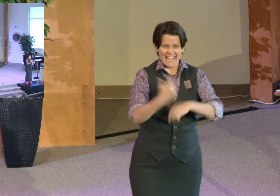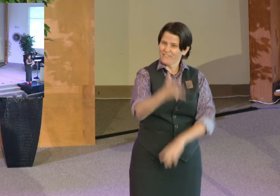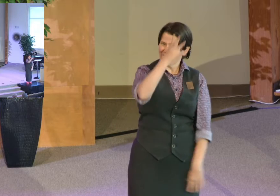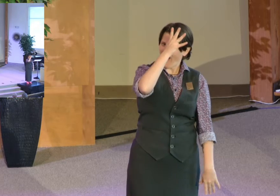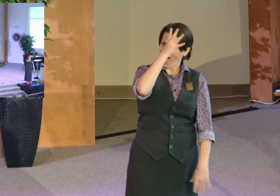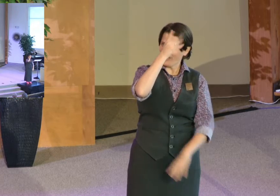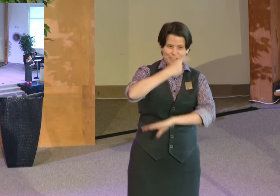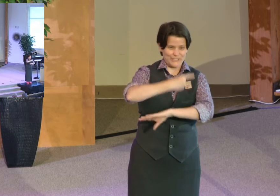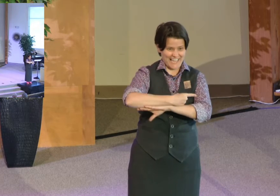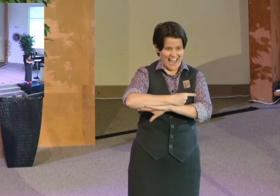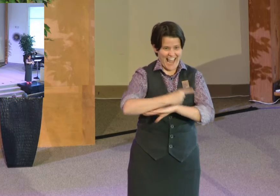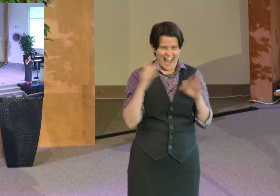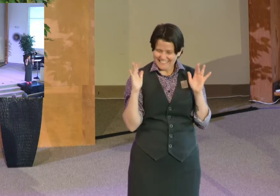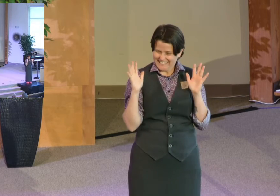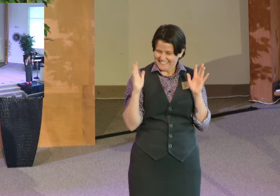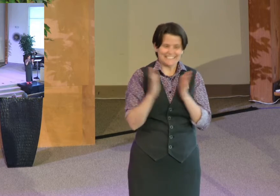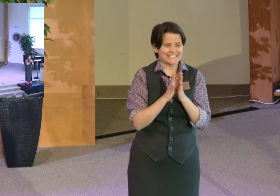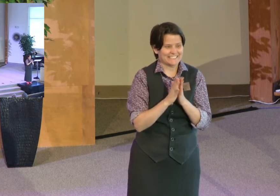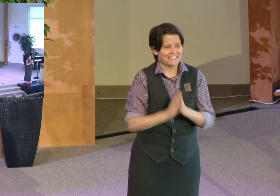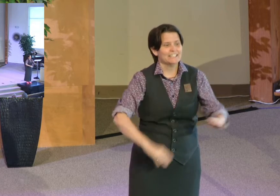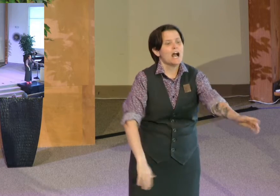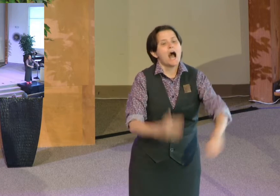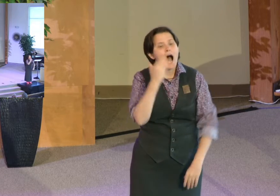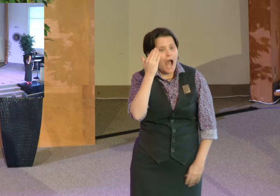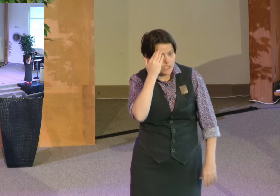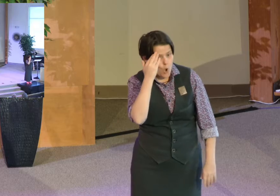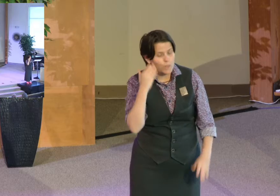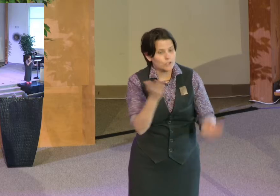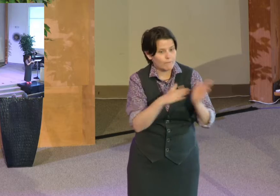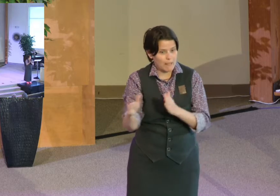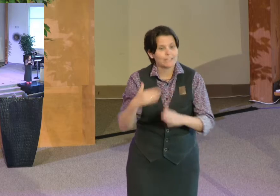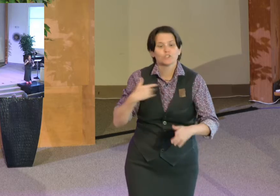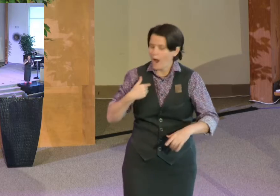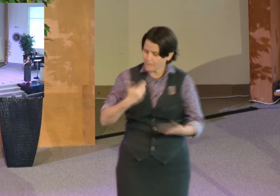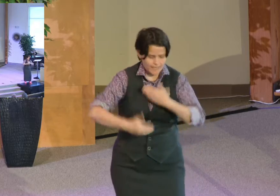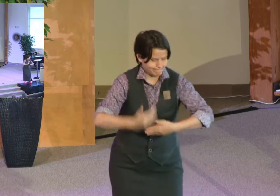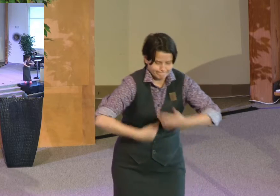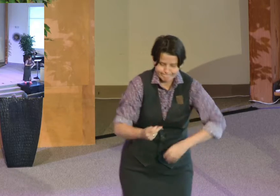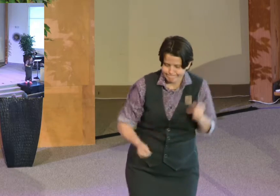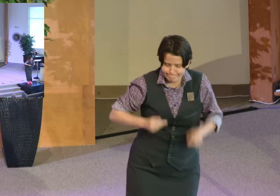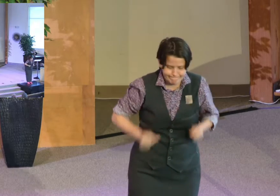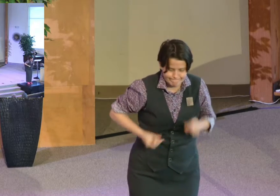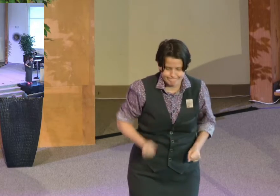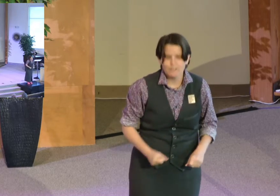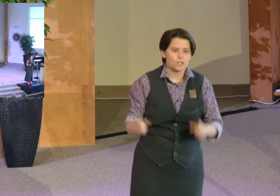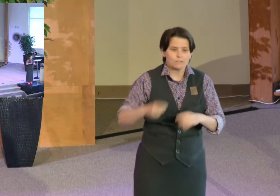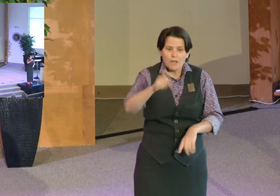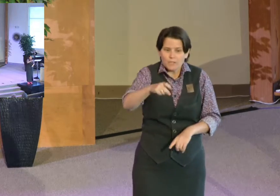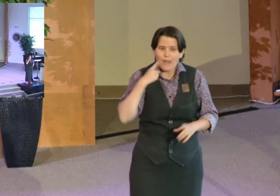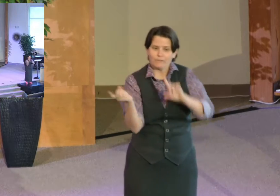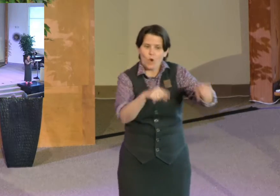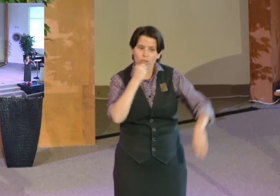I'll keep this moving so that you can get to your brunch. I get it. First timers, if you're here for the first time,